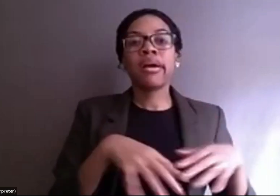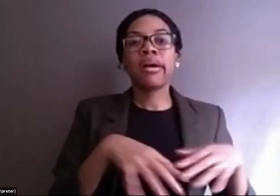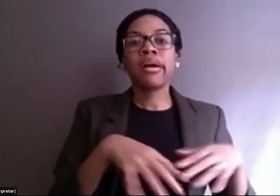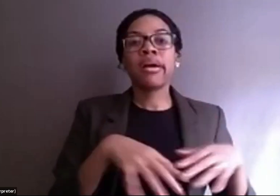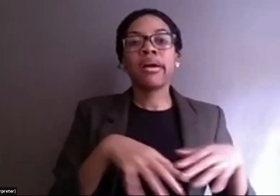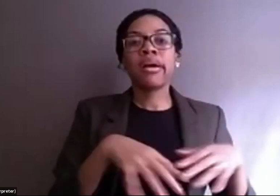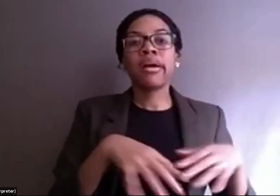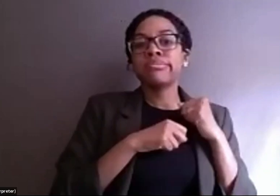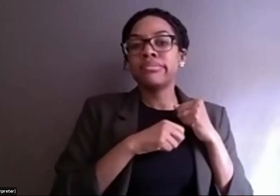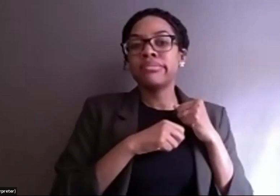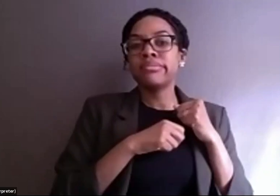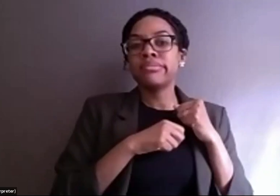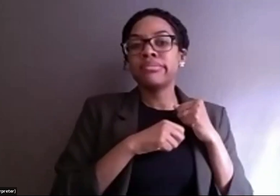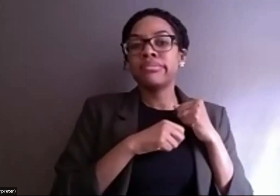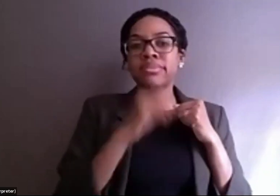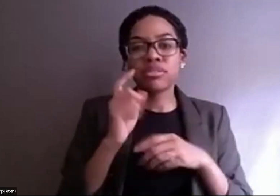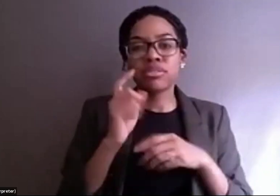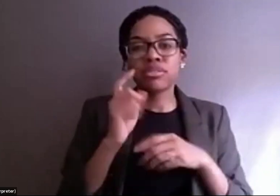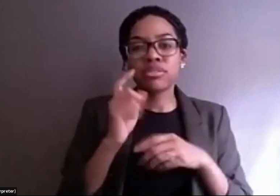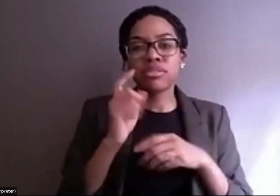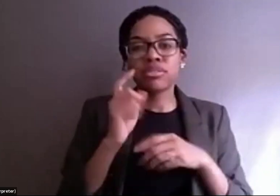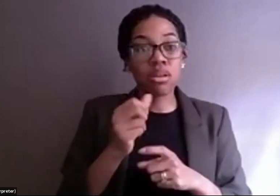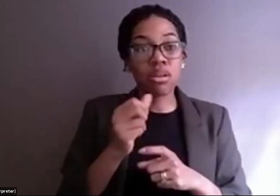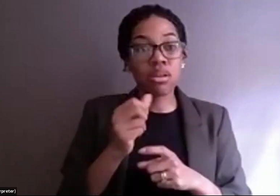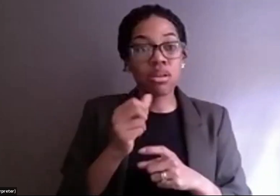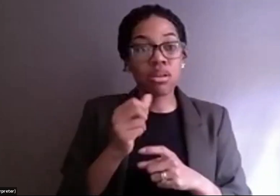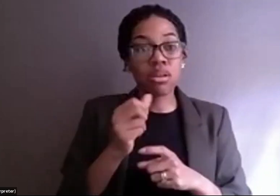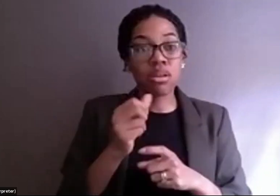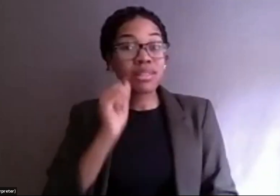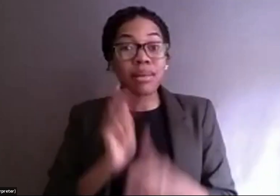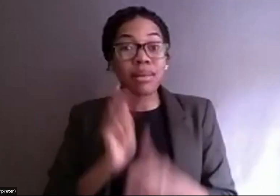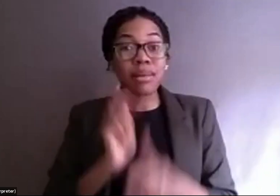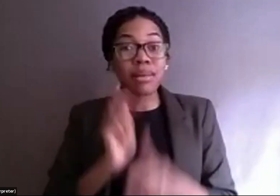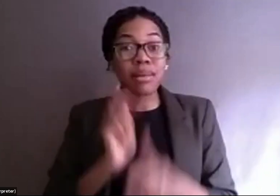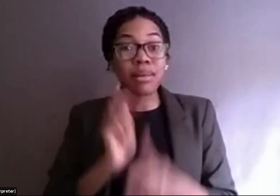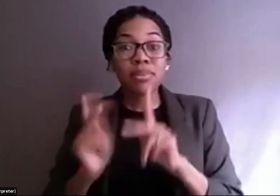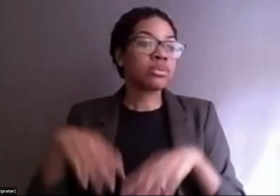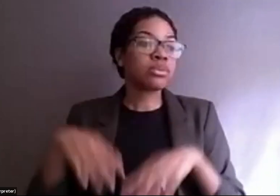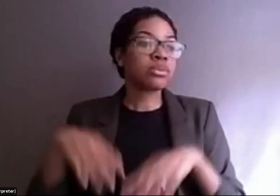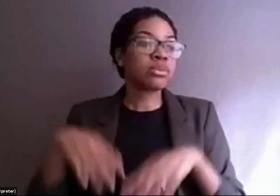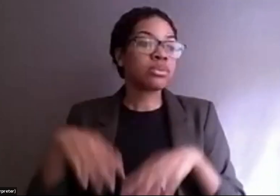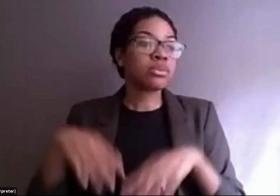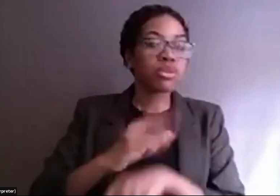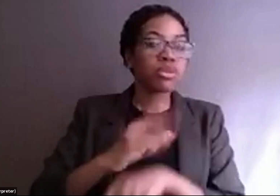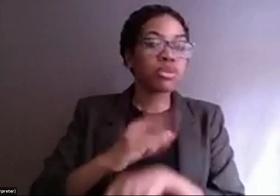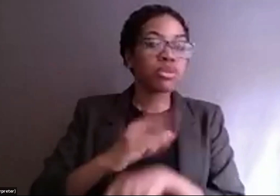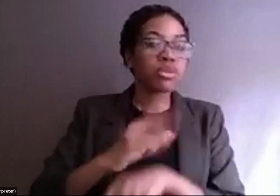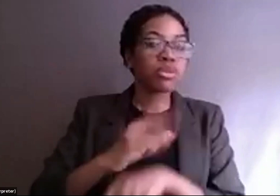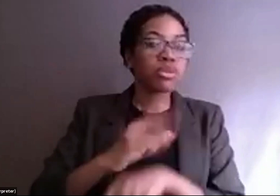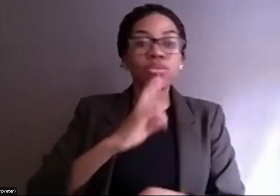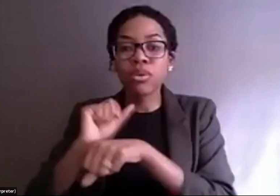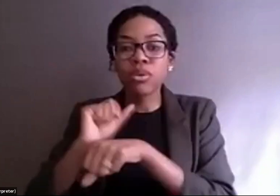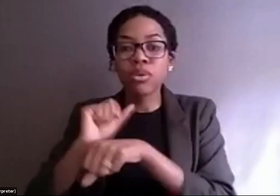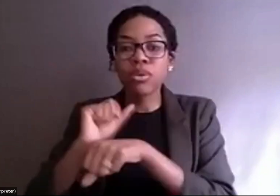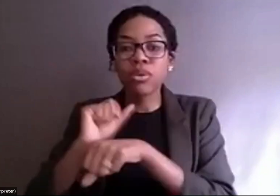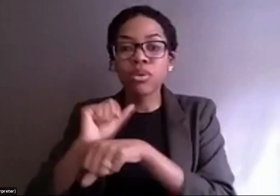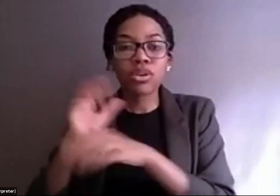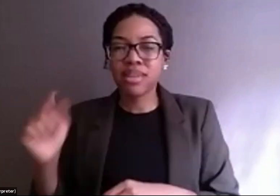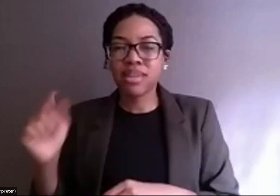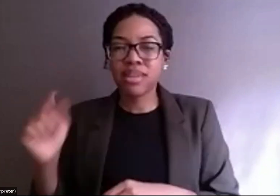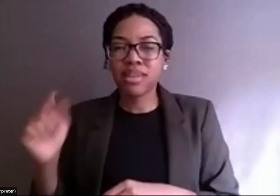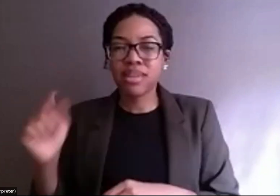facing COVID day by day, get little resources, have to fight for resources. You have in the